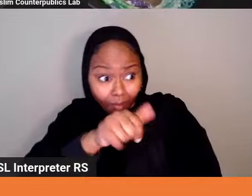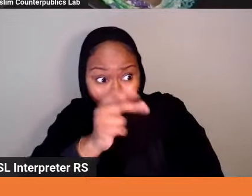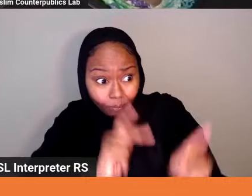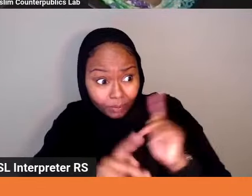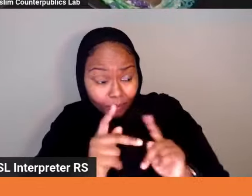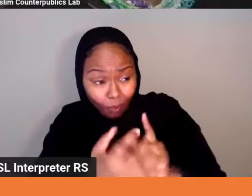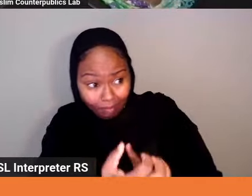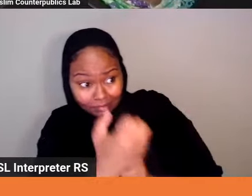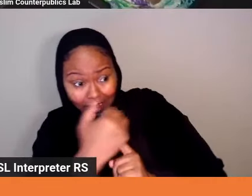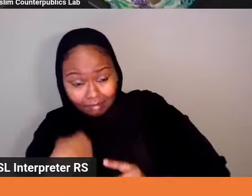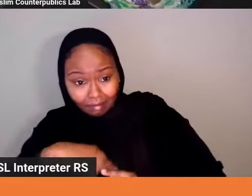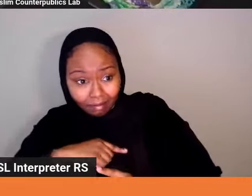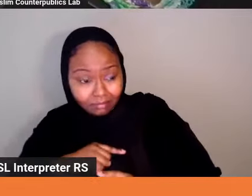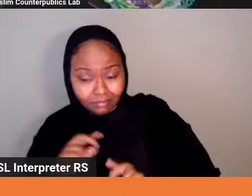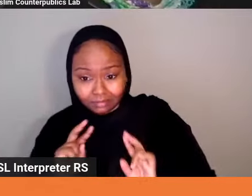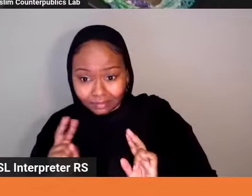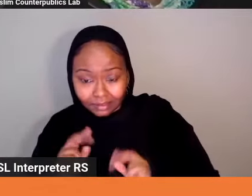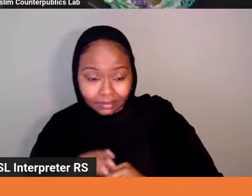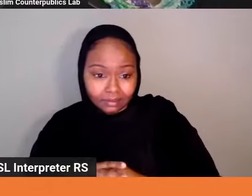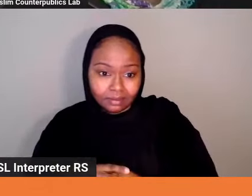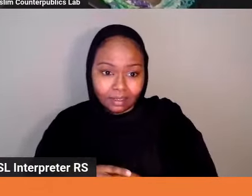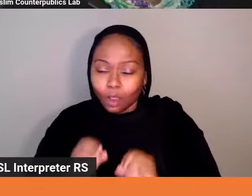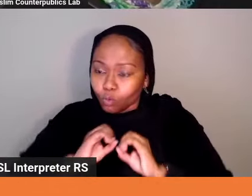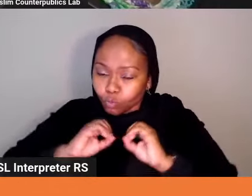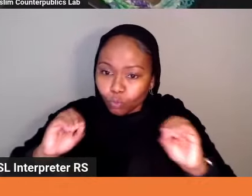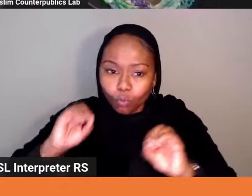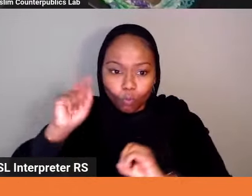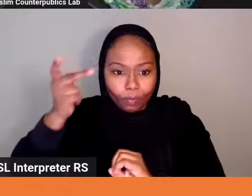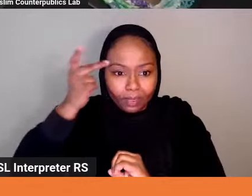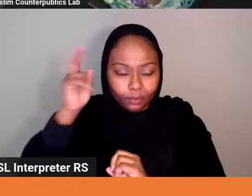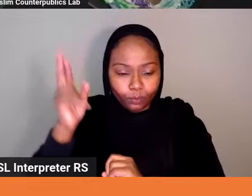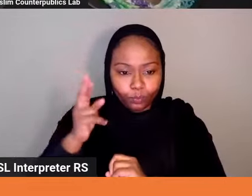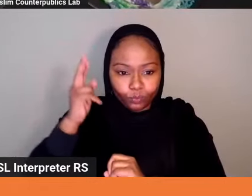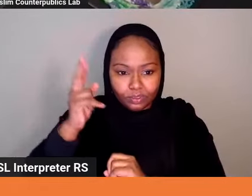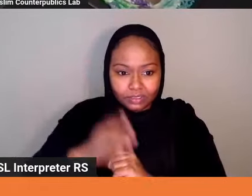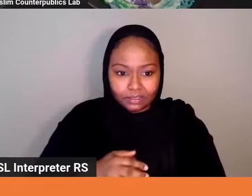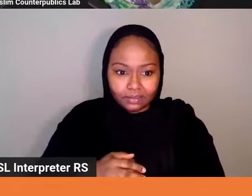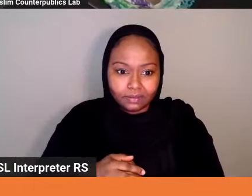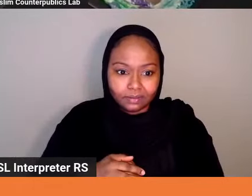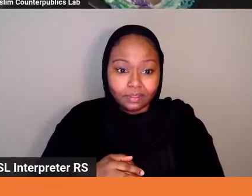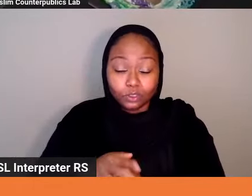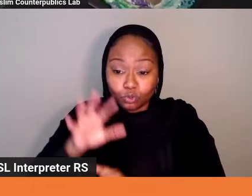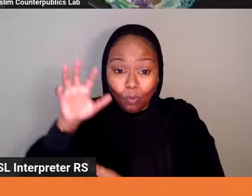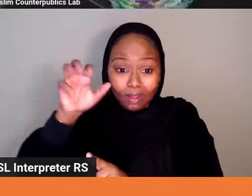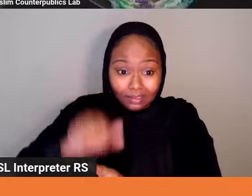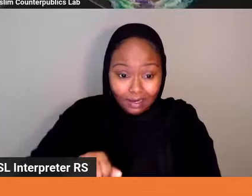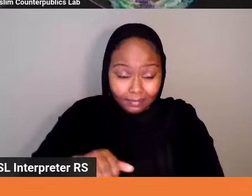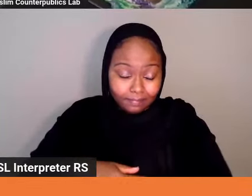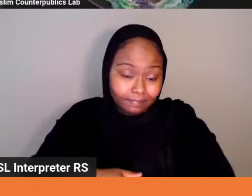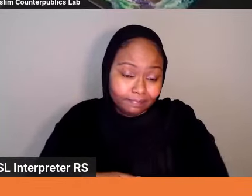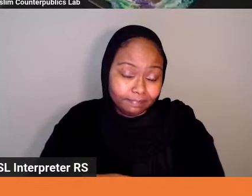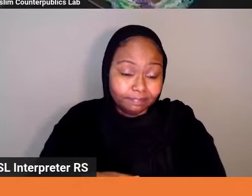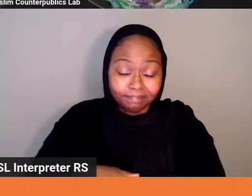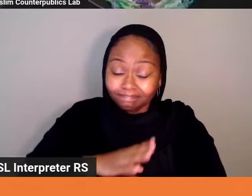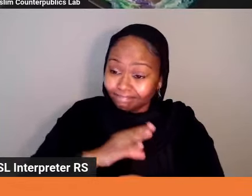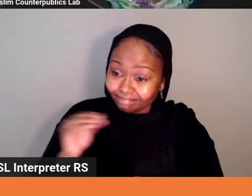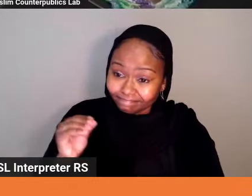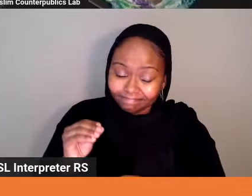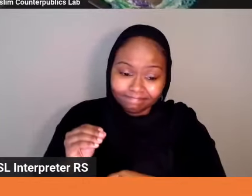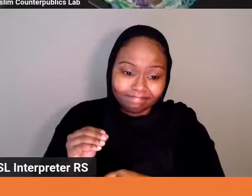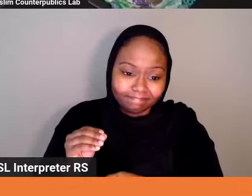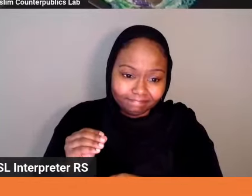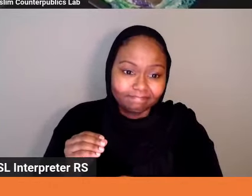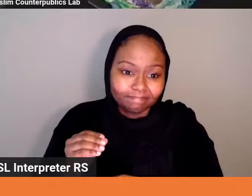hate, with no political reason to conduct an attack. And